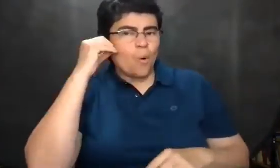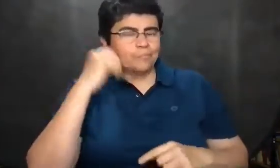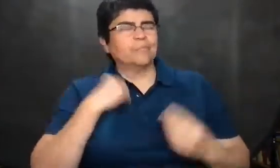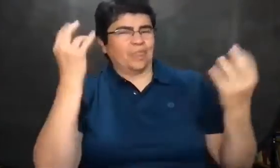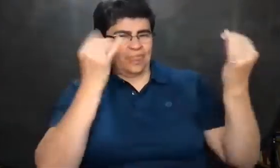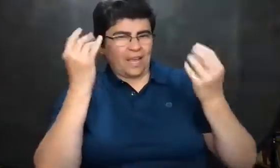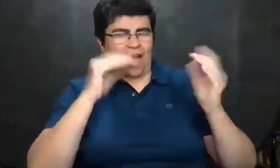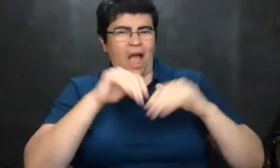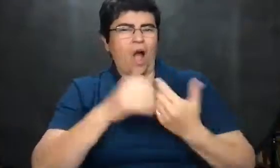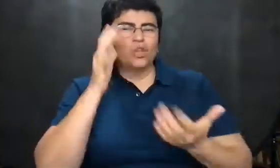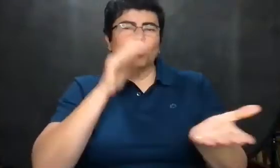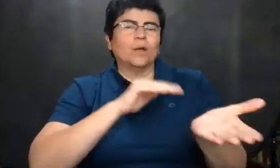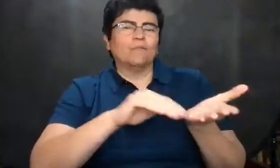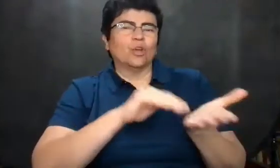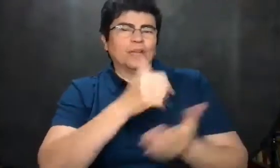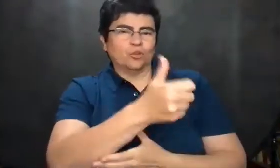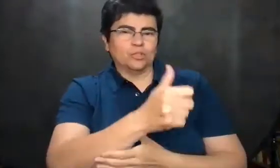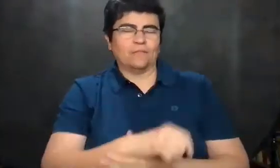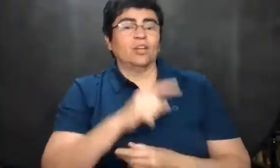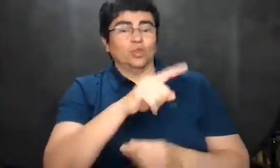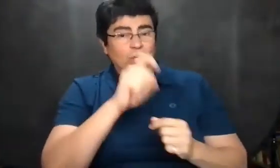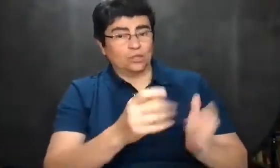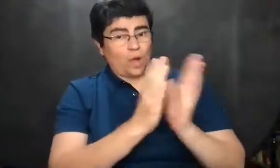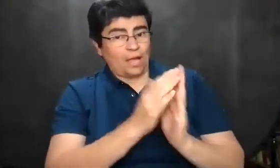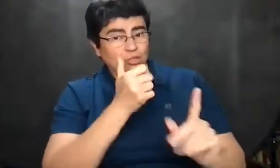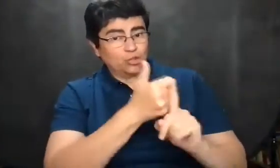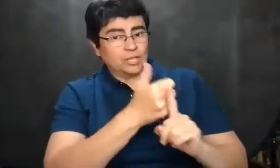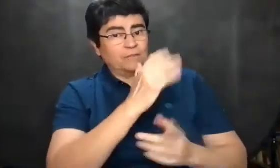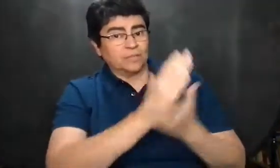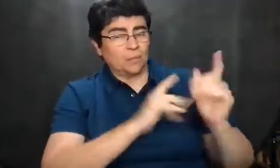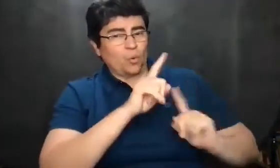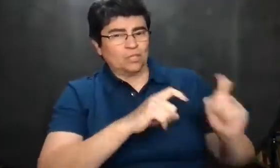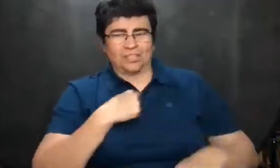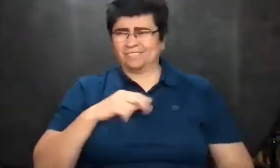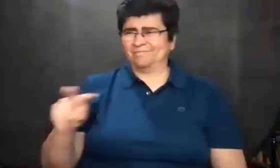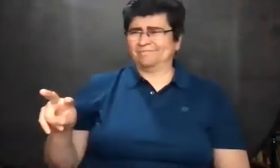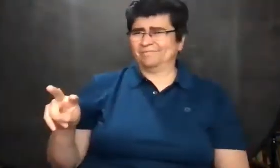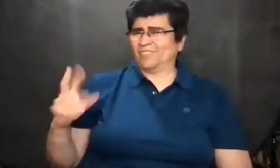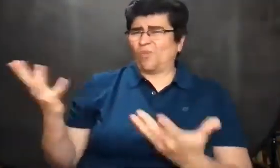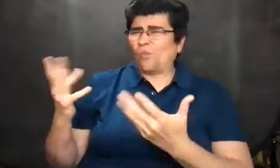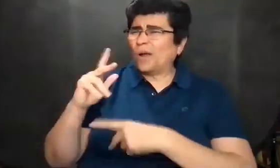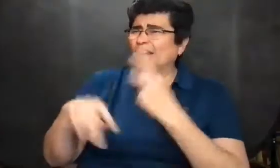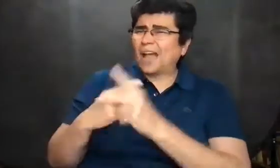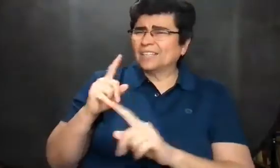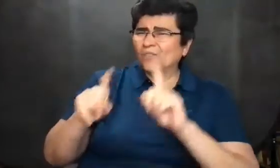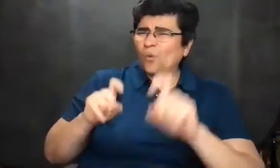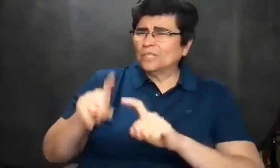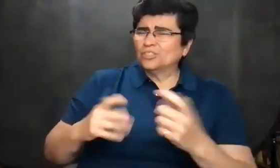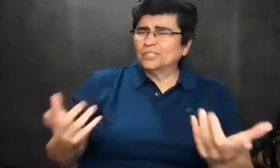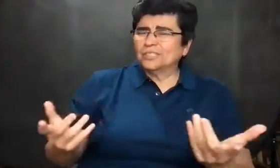you'd forgive yourself. And you need to ask yourself some questions. And I was like, well, what kinds of questions? And she said, well, if